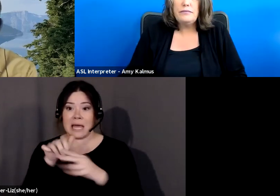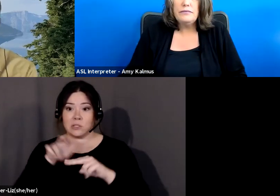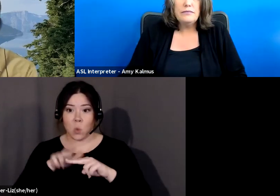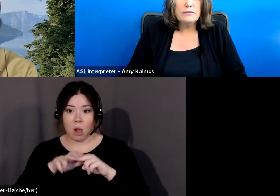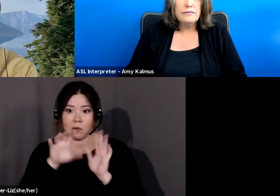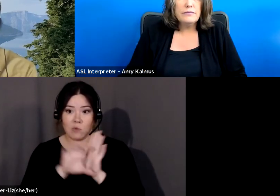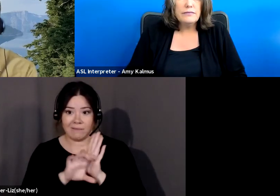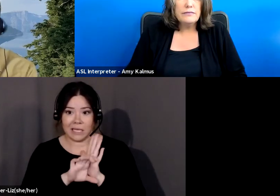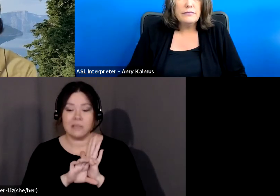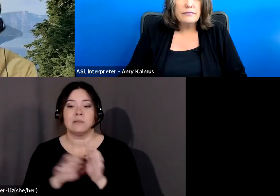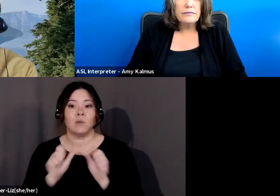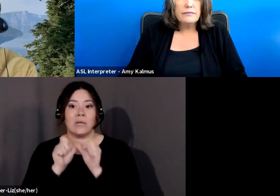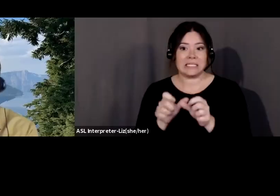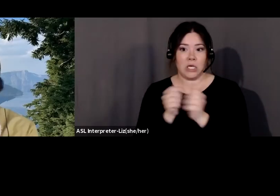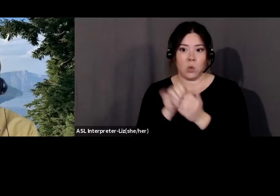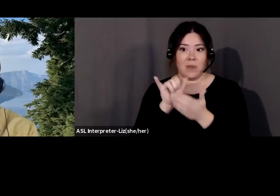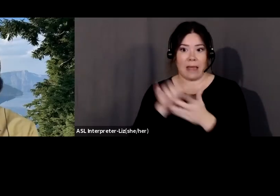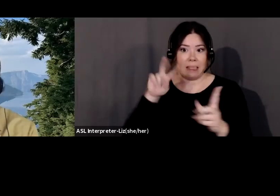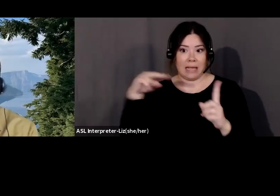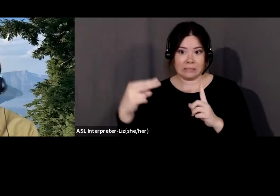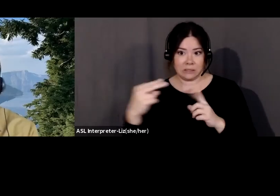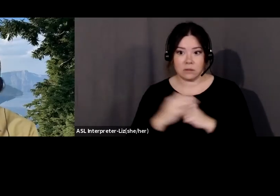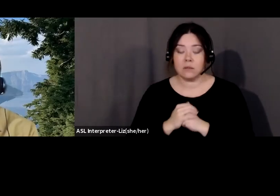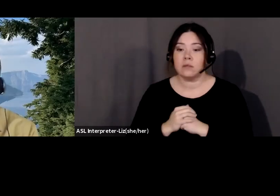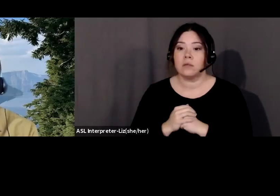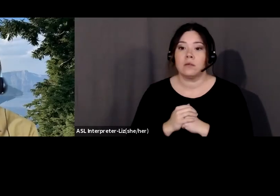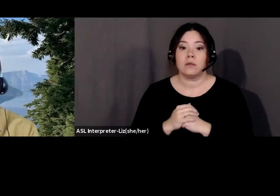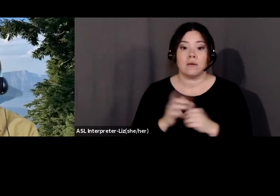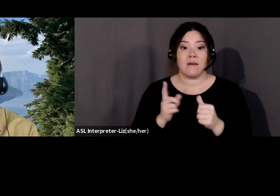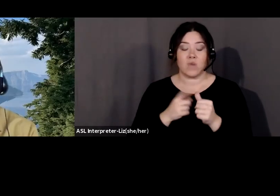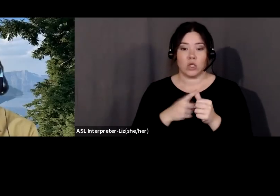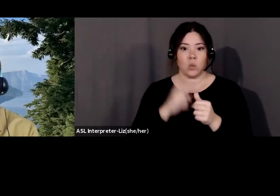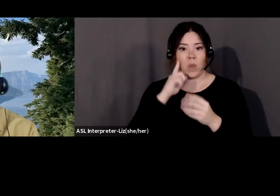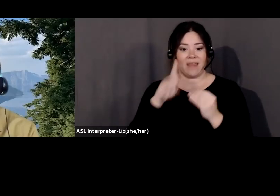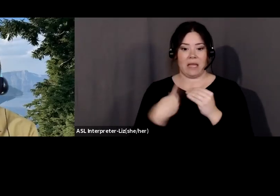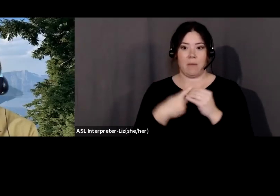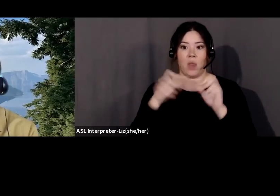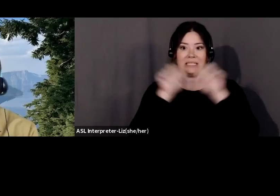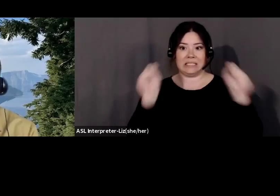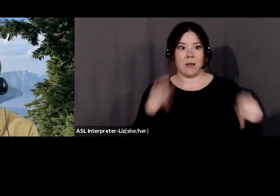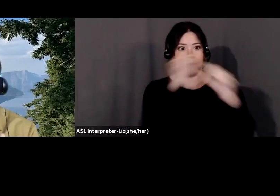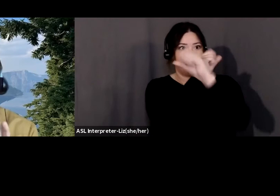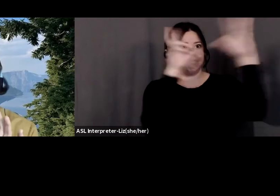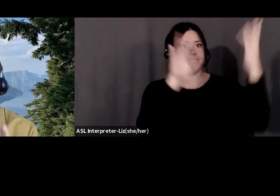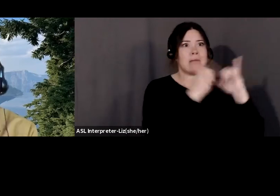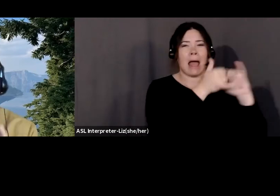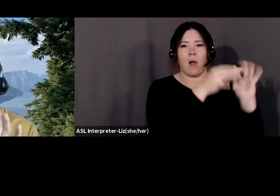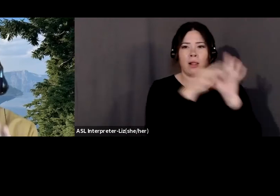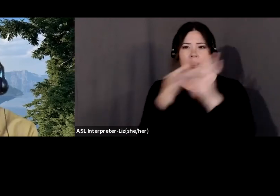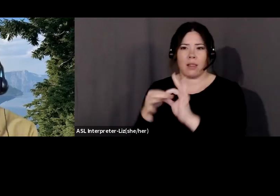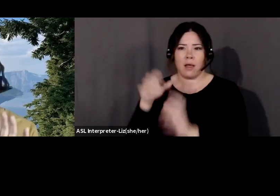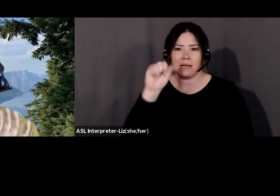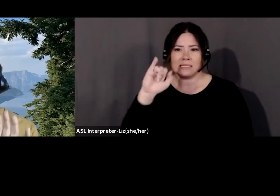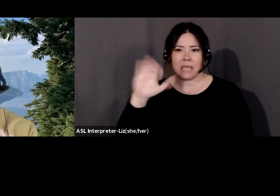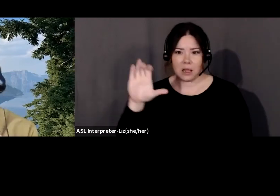continuum lens, we first can think about the systems part and how it relates to the SILC. SILCs